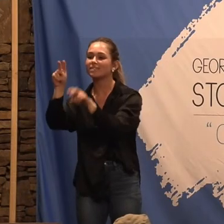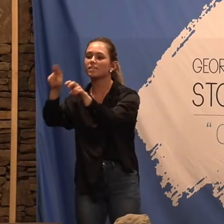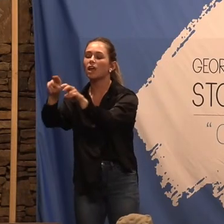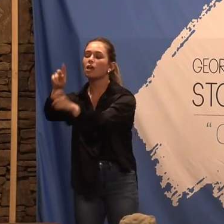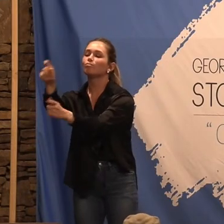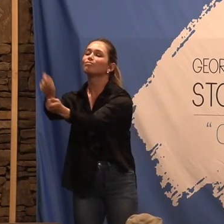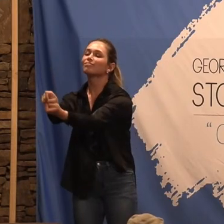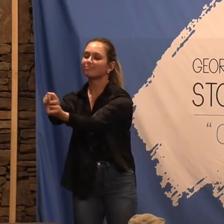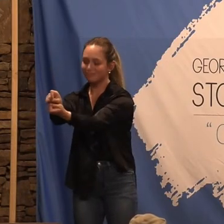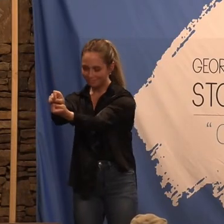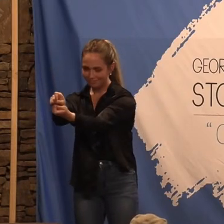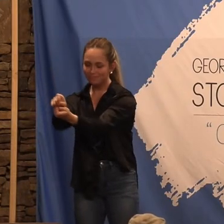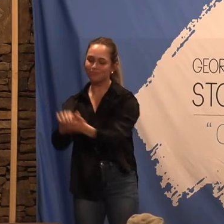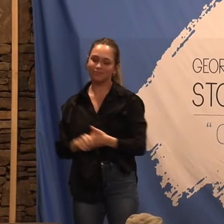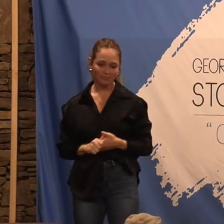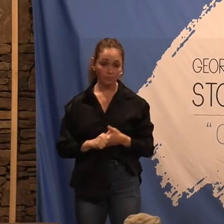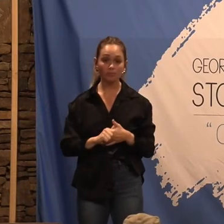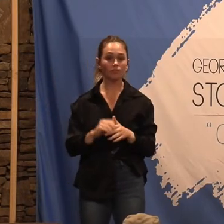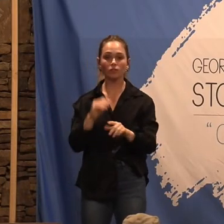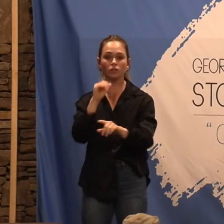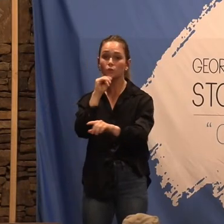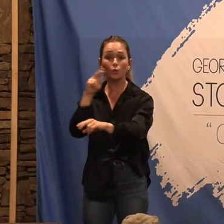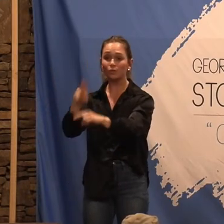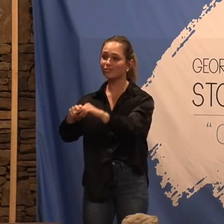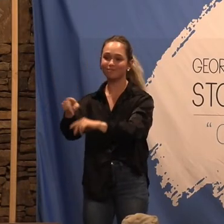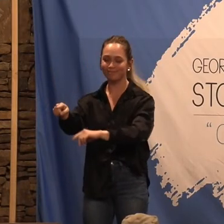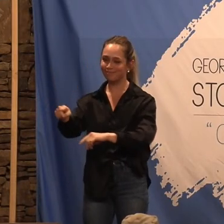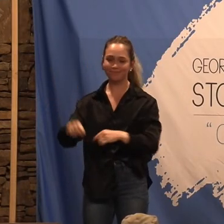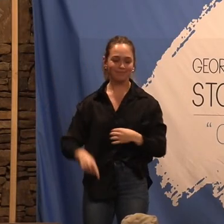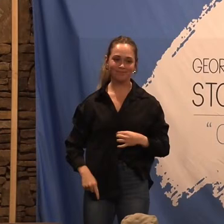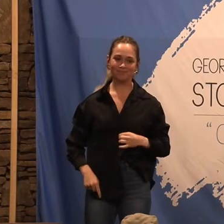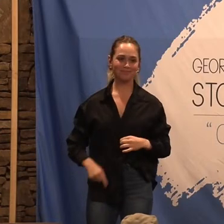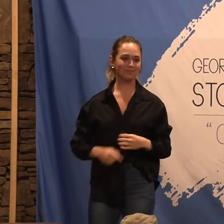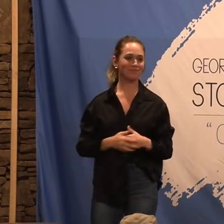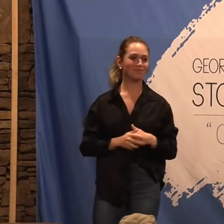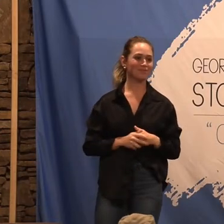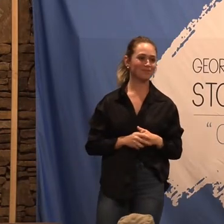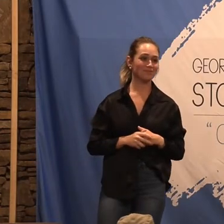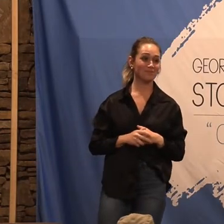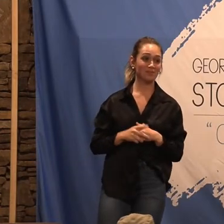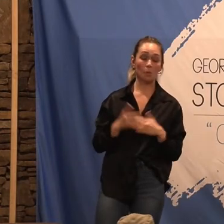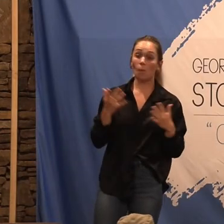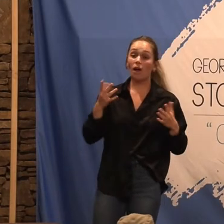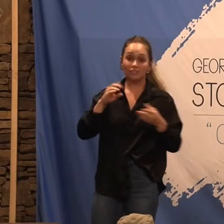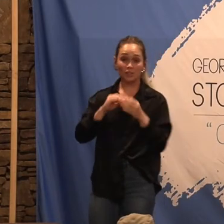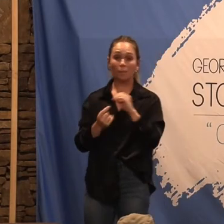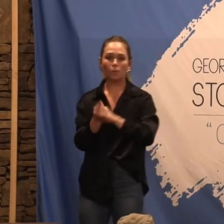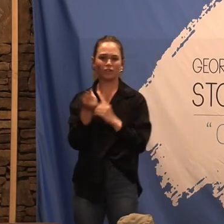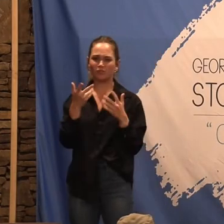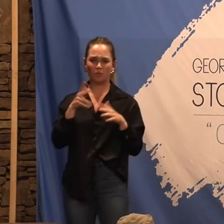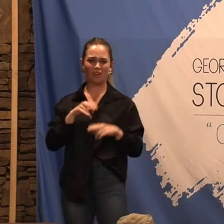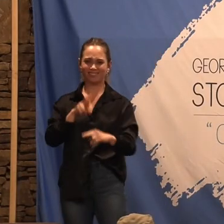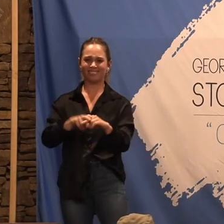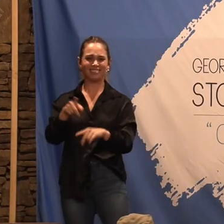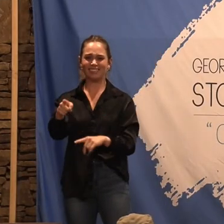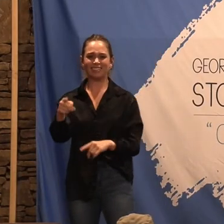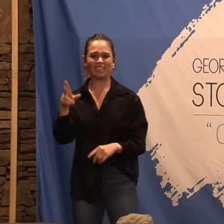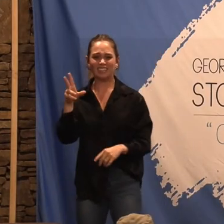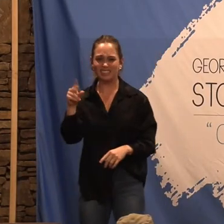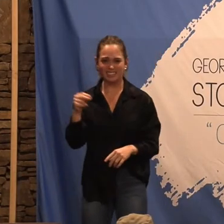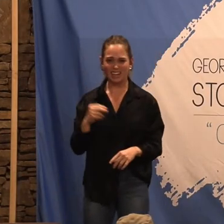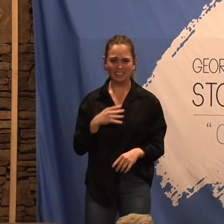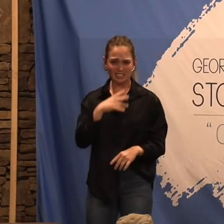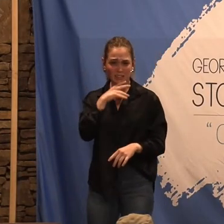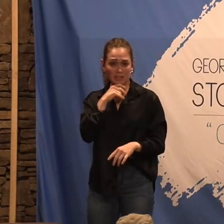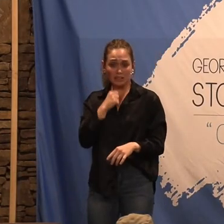this aisle. Don't ever sit there. Well, number one, you wouldn't want to sit there because his old skinny